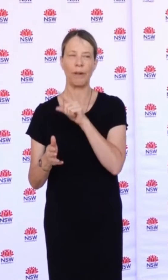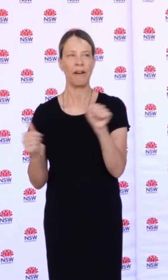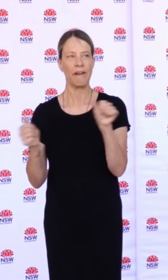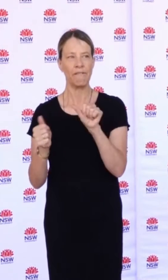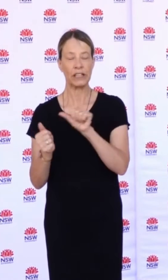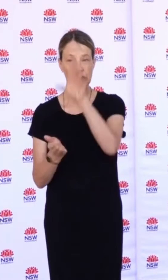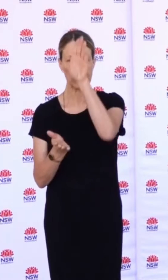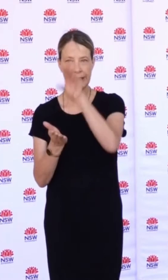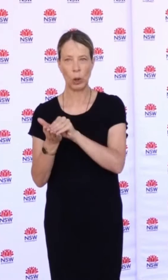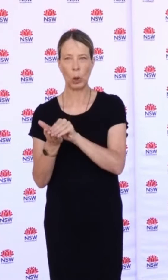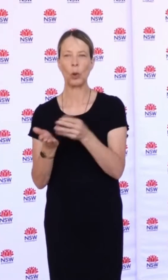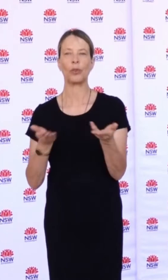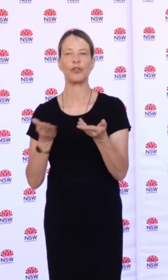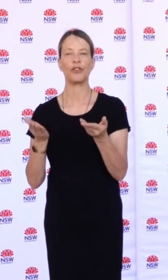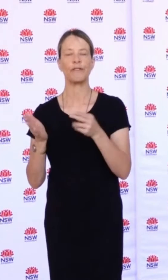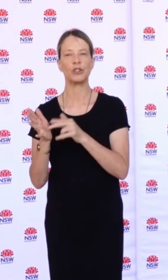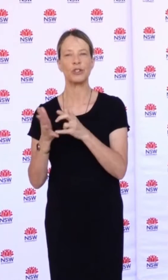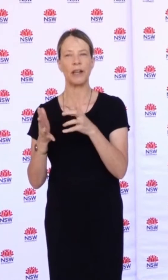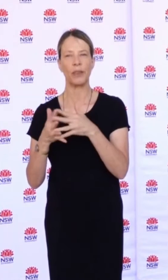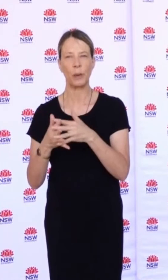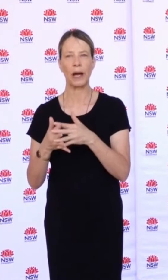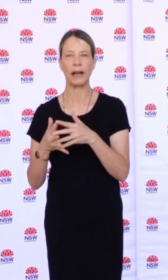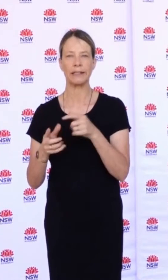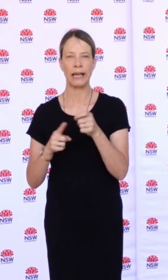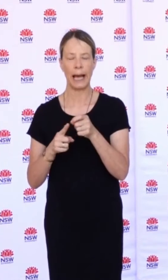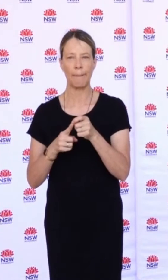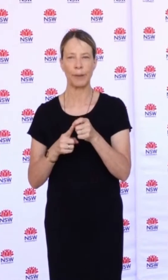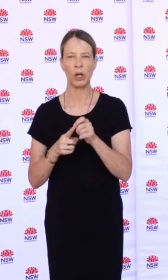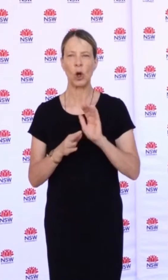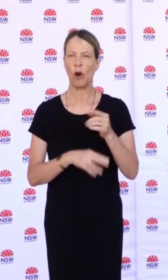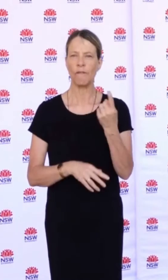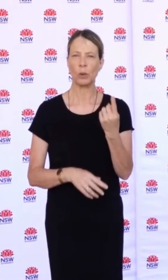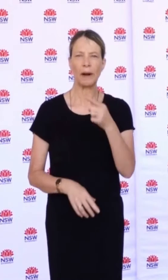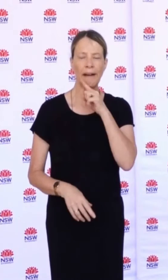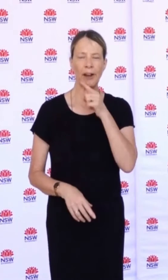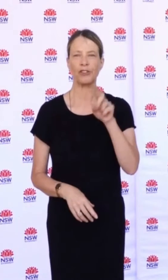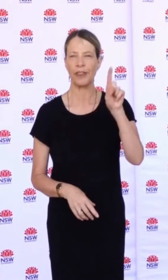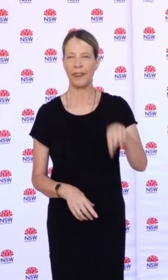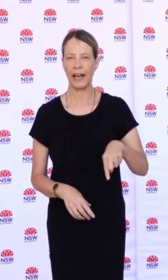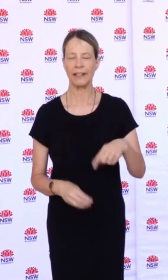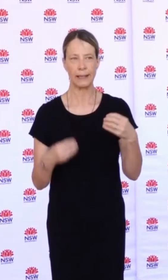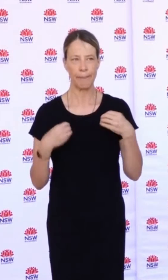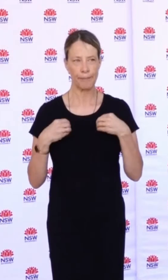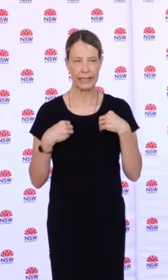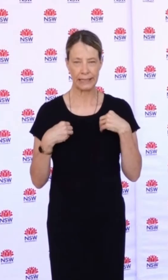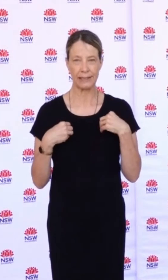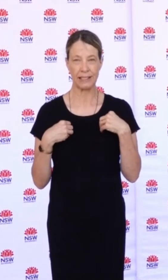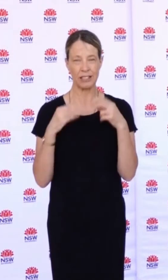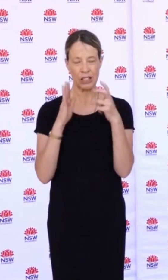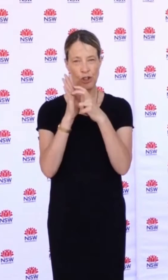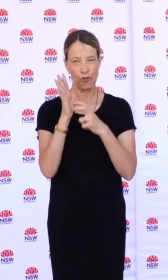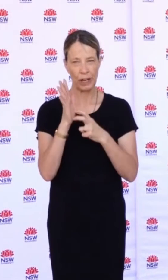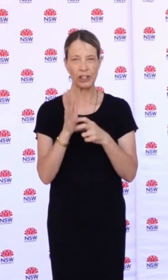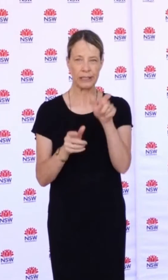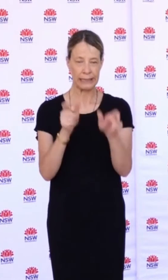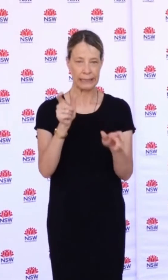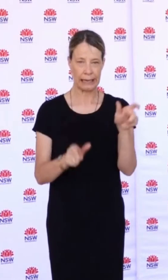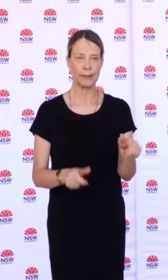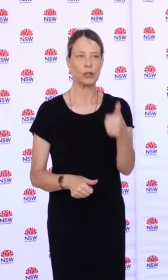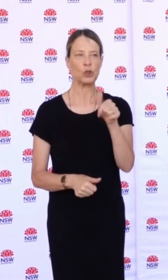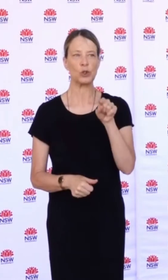South Wales app. Over 100,000 businesses have registered customers with the QR code, and that's great